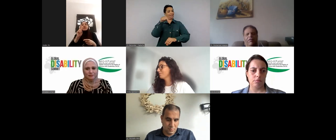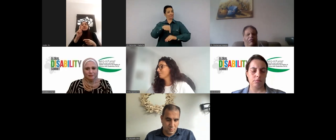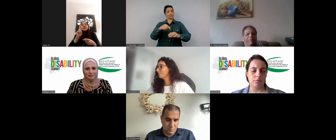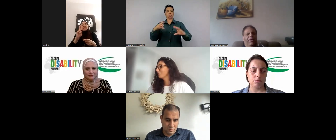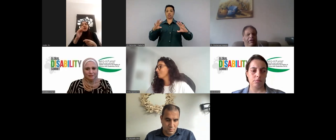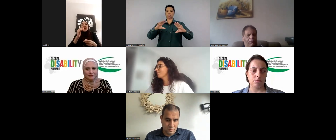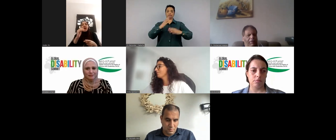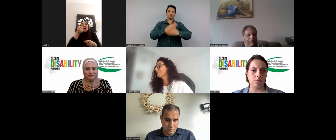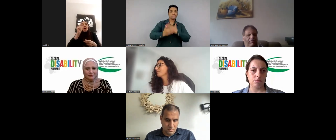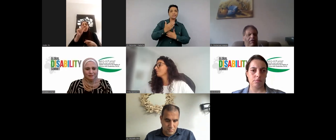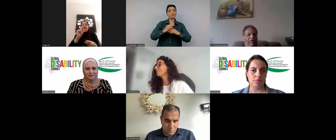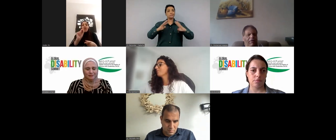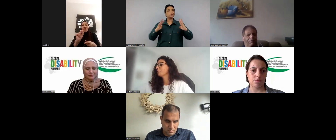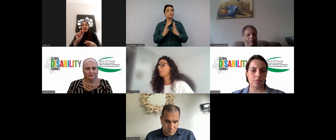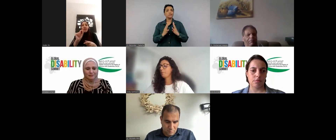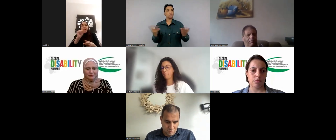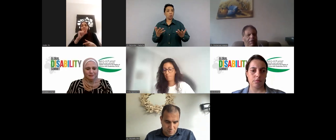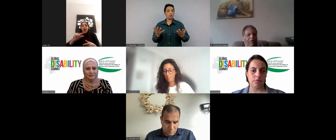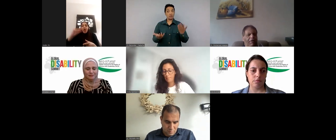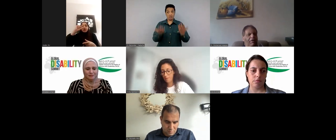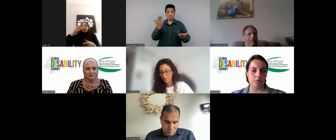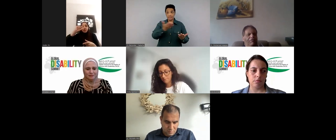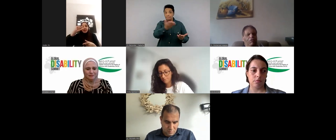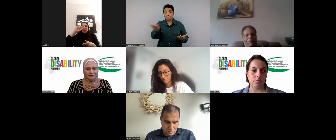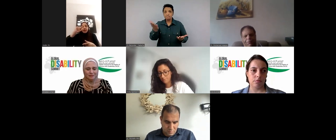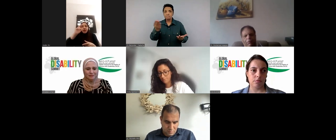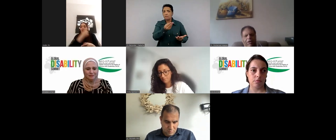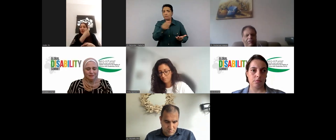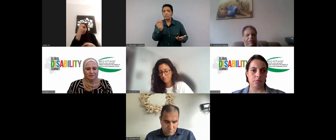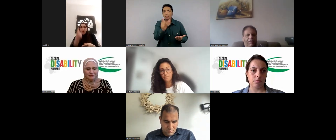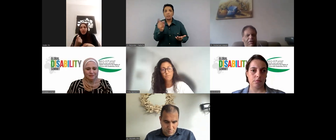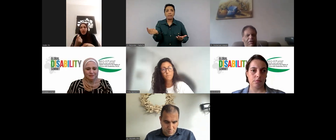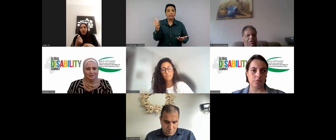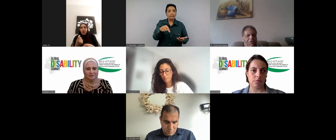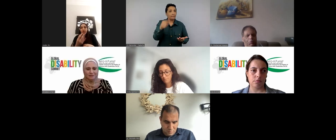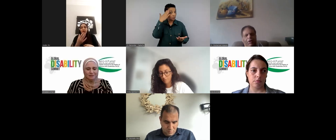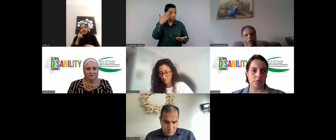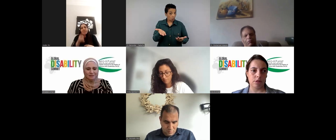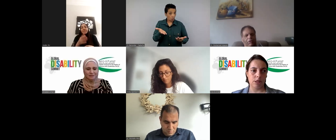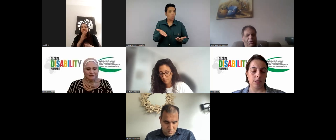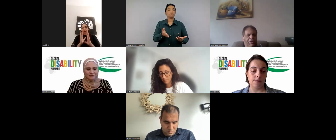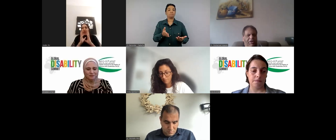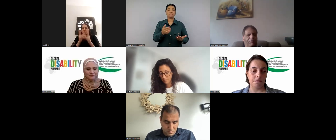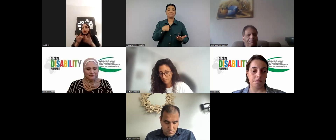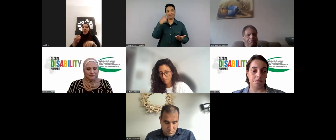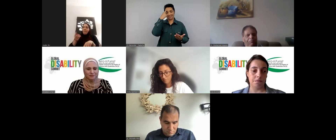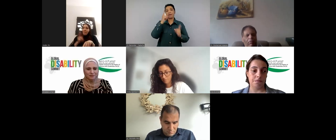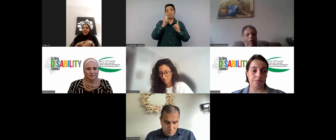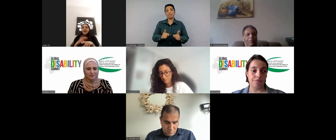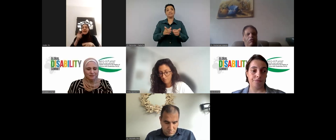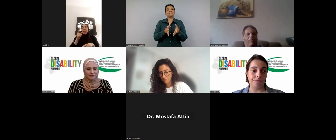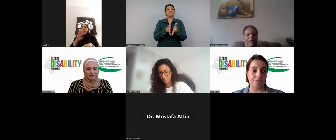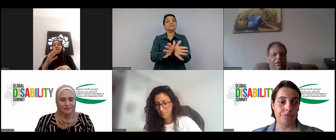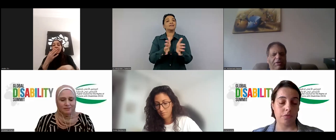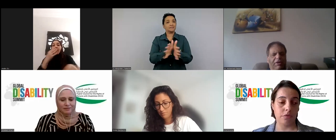not familiar with it. Maybe few people, but it's worthwhile to say it.